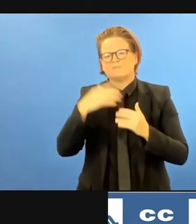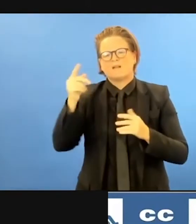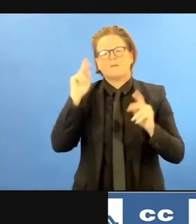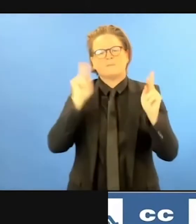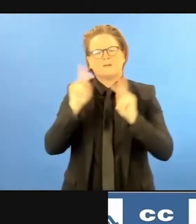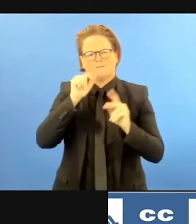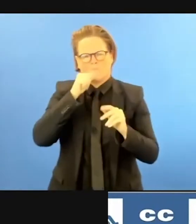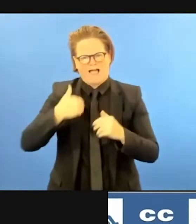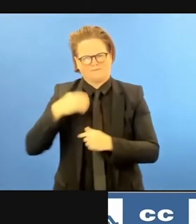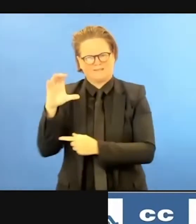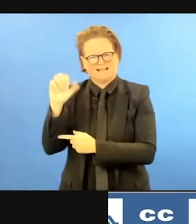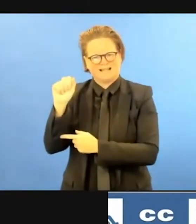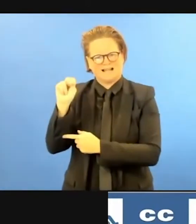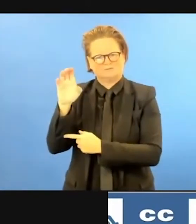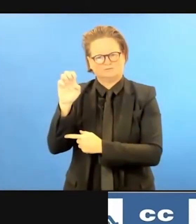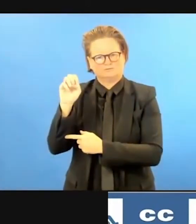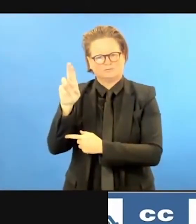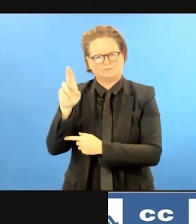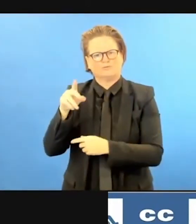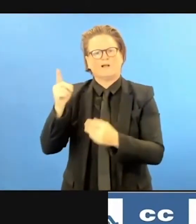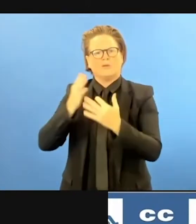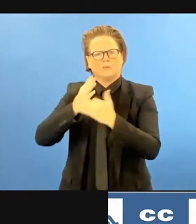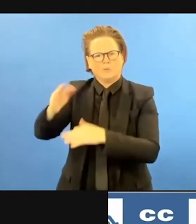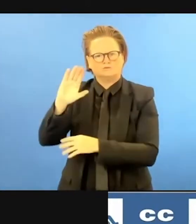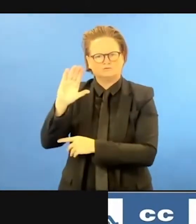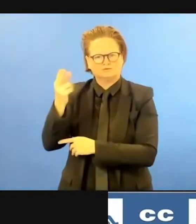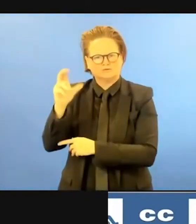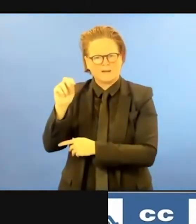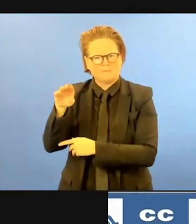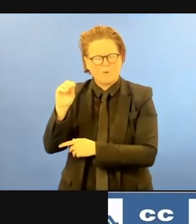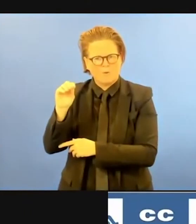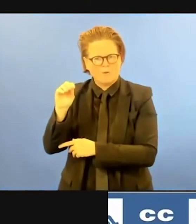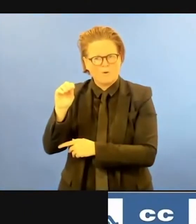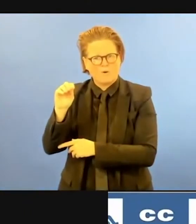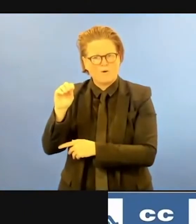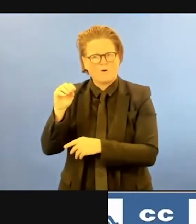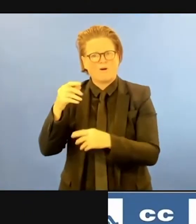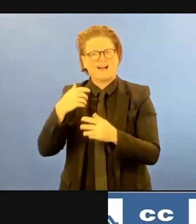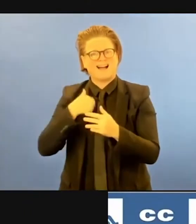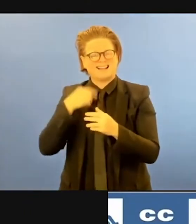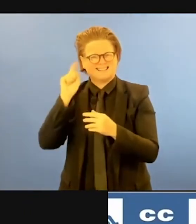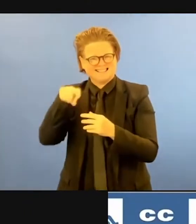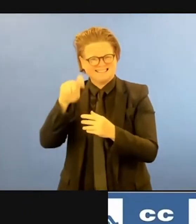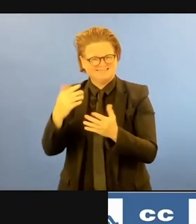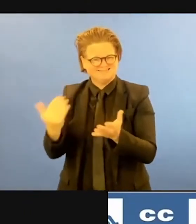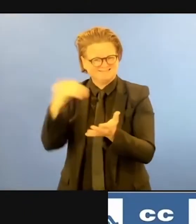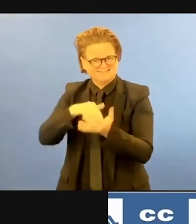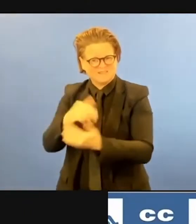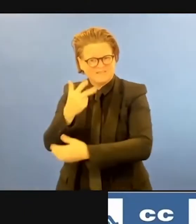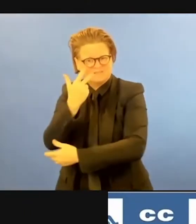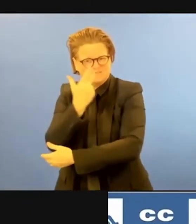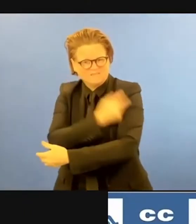chemotherapy. Do they need to be re-vaccinated because immune cells, the immune cells are killed by chemotherapy?